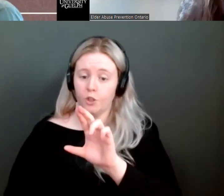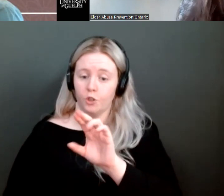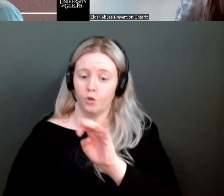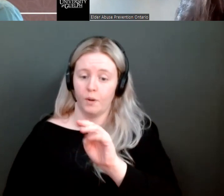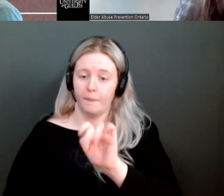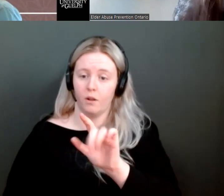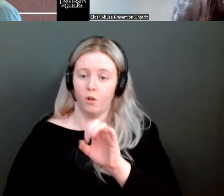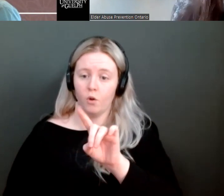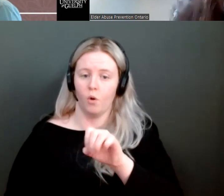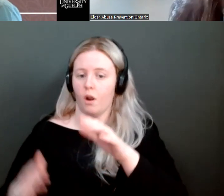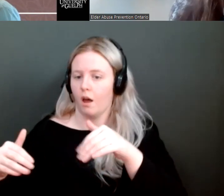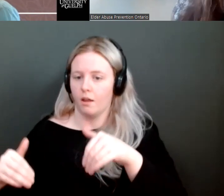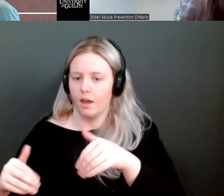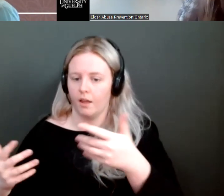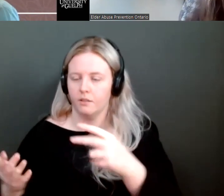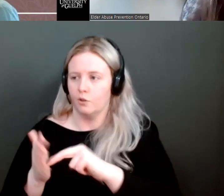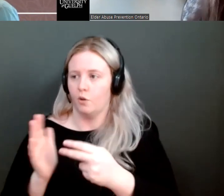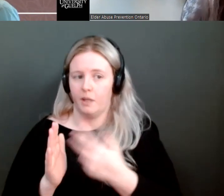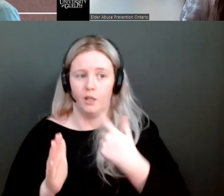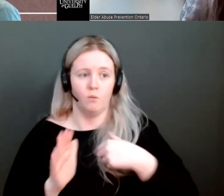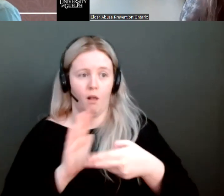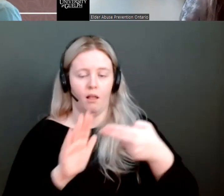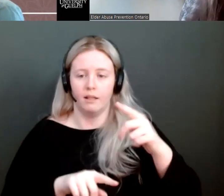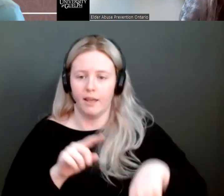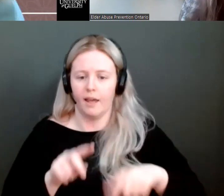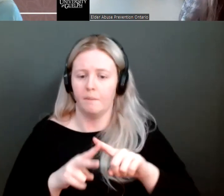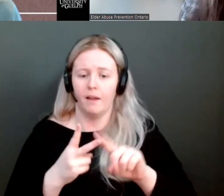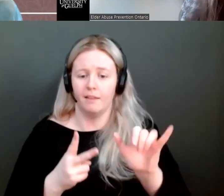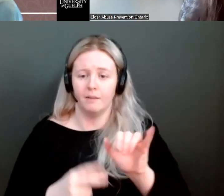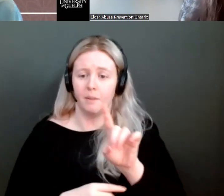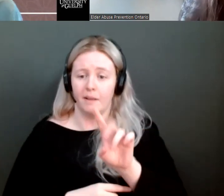is domestic violence, neither is domestic homicide. They're not criminal code offenses. So it's